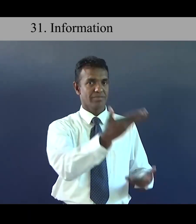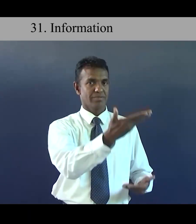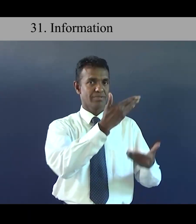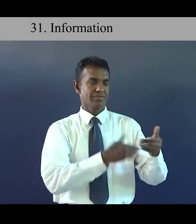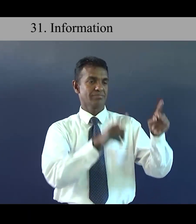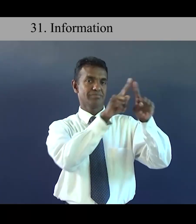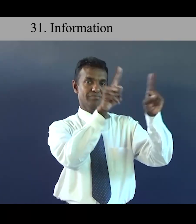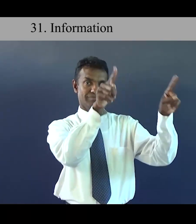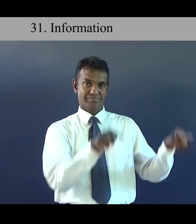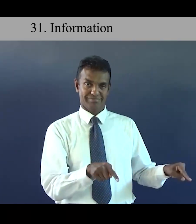happen.